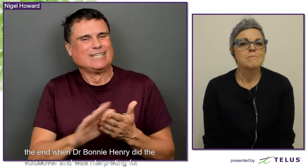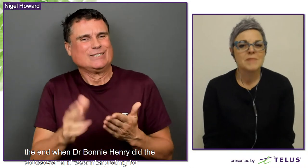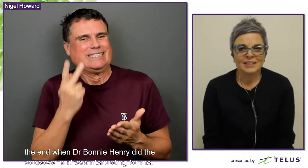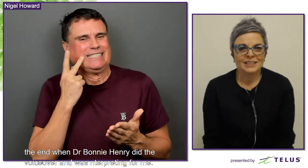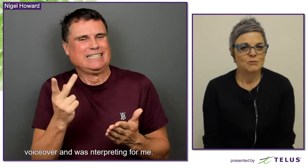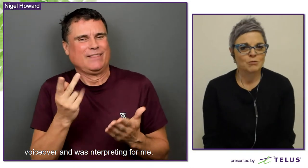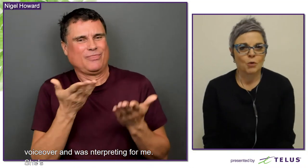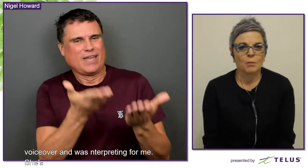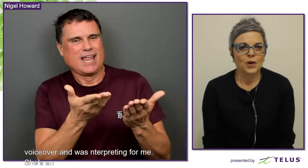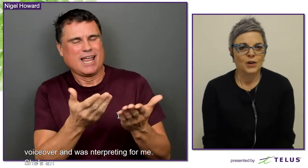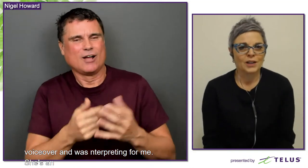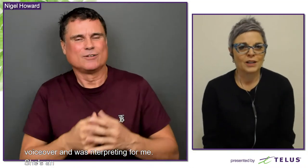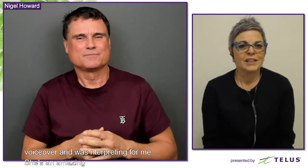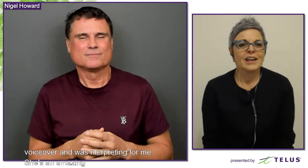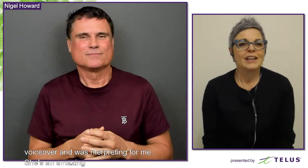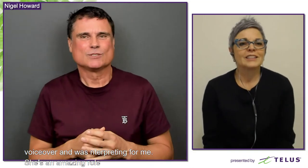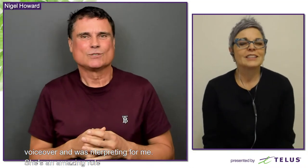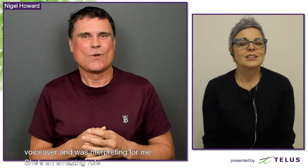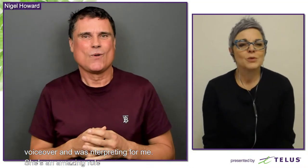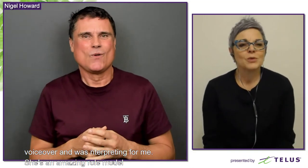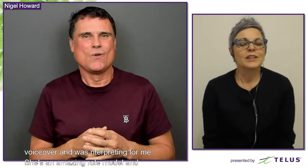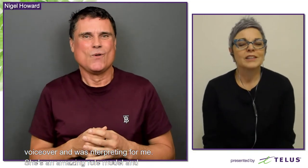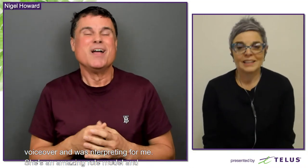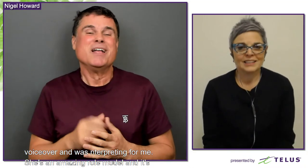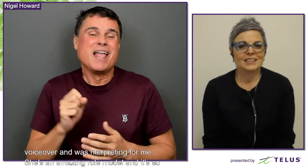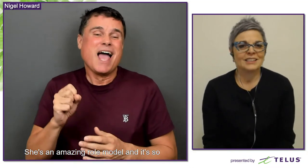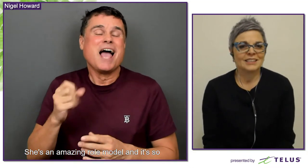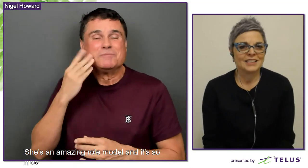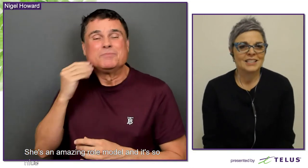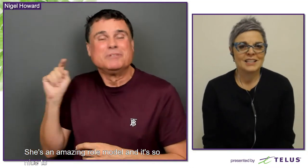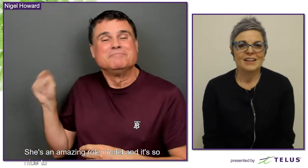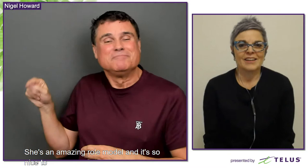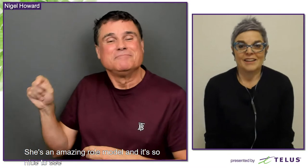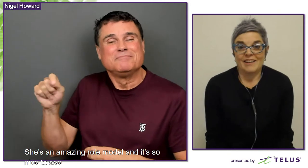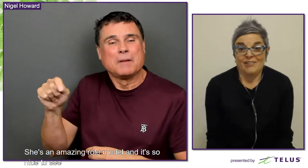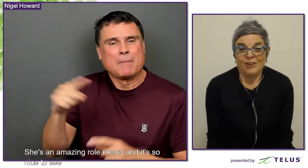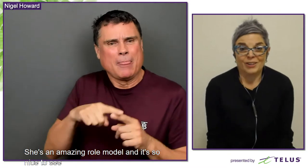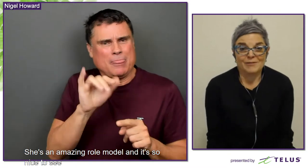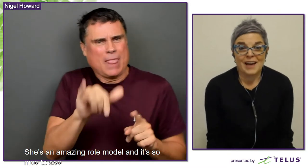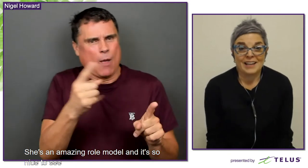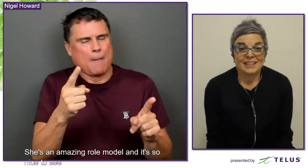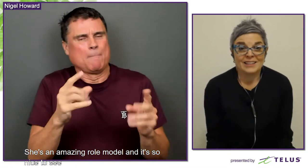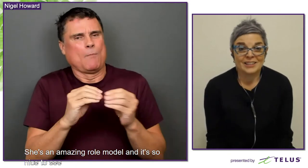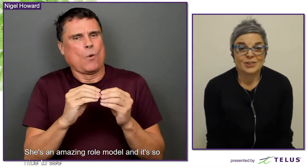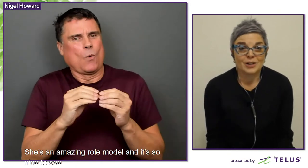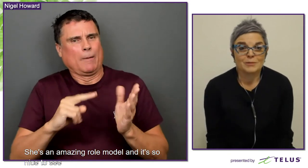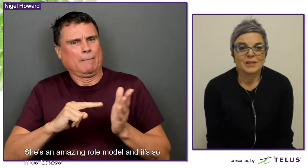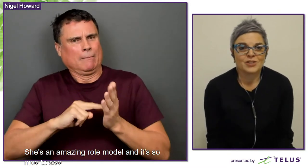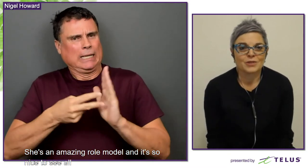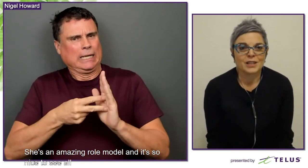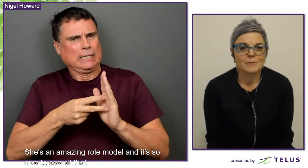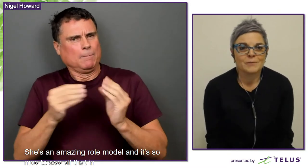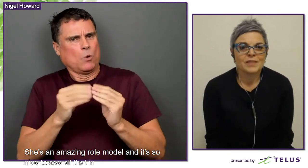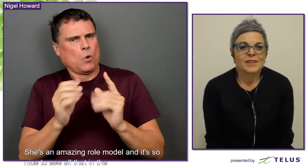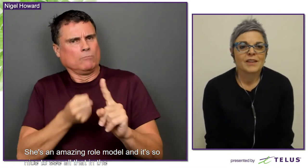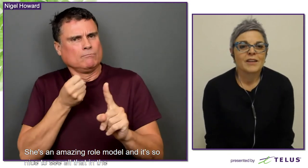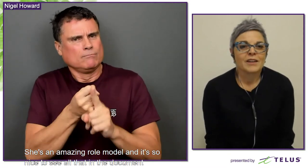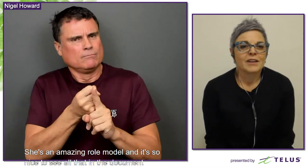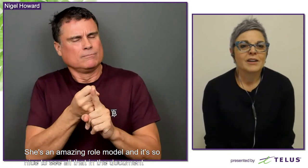an amazing role model. And it's so nice to see all of that in the documentary.